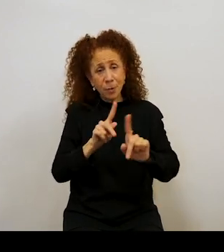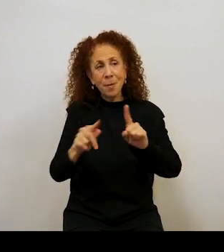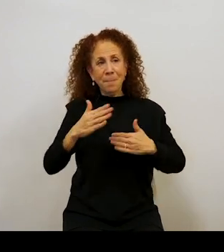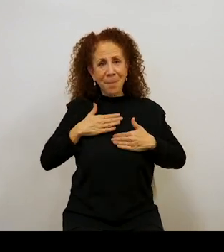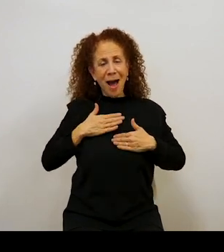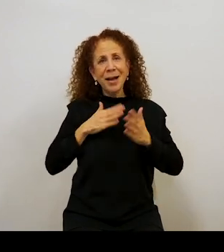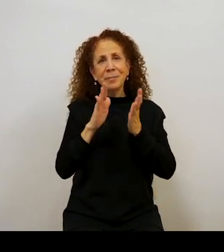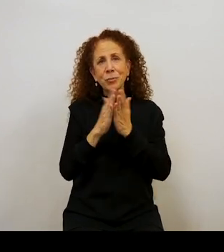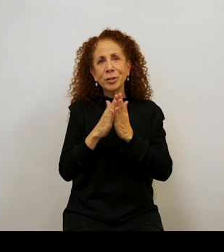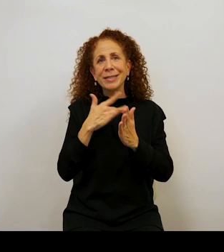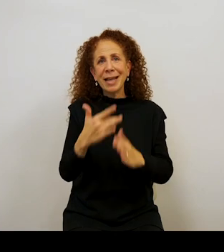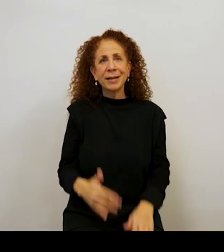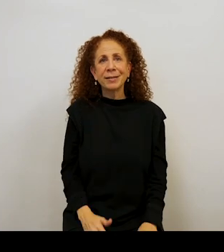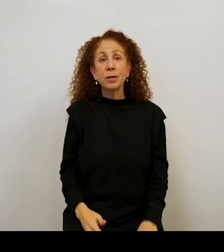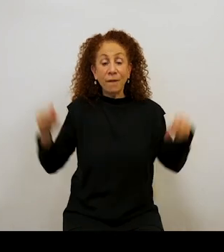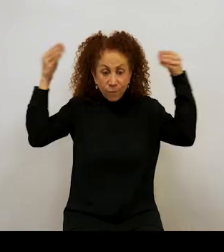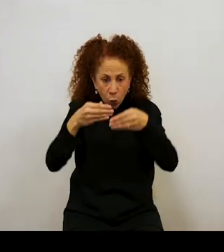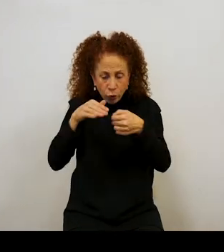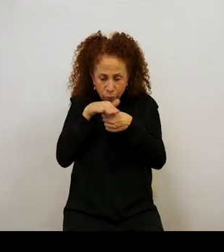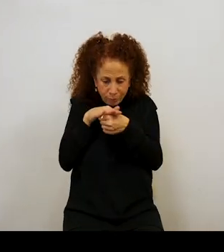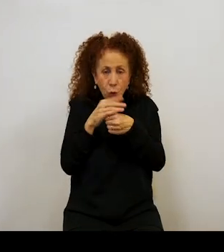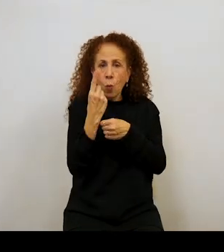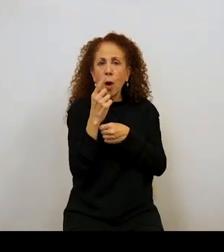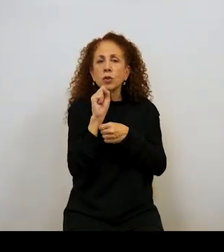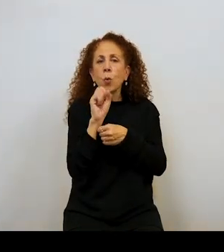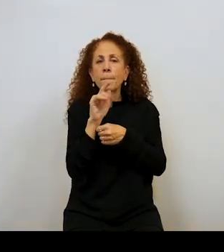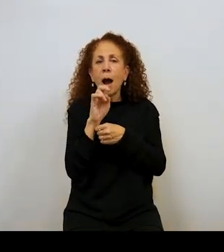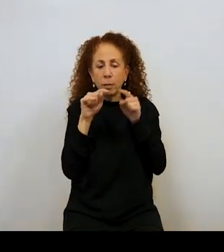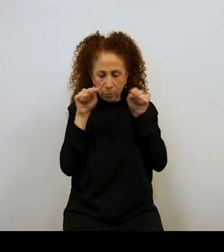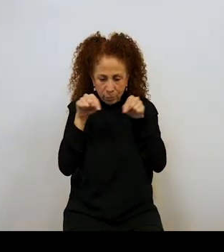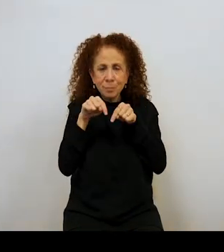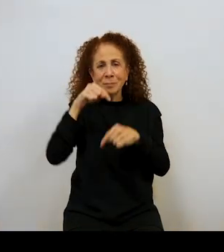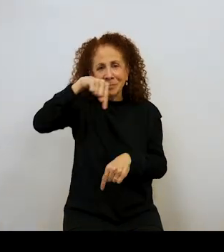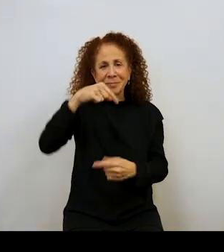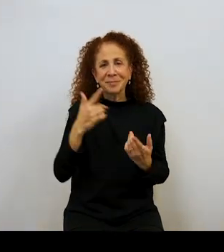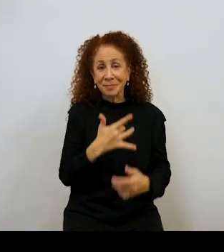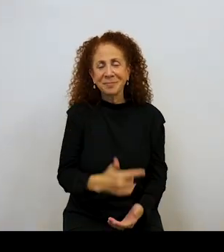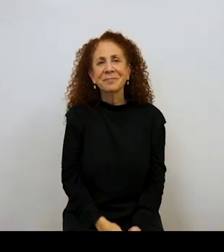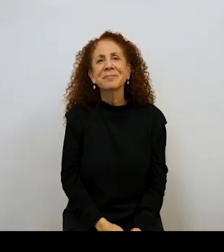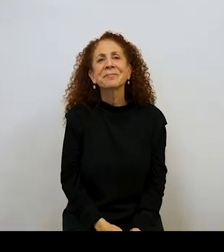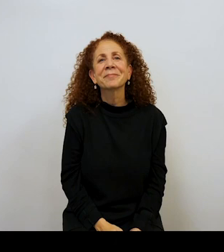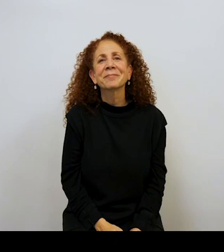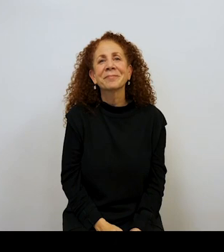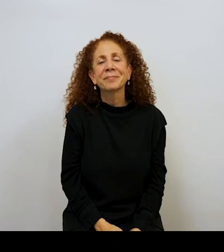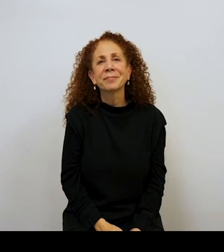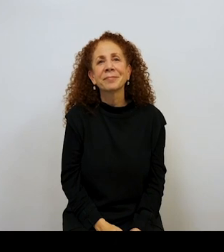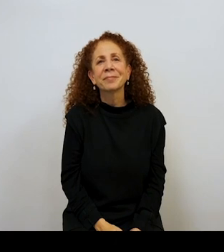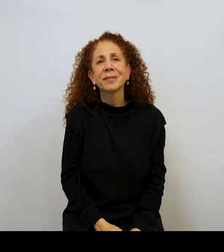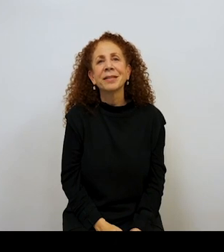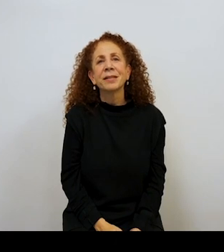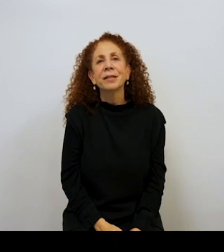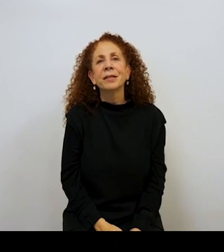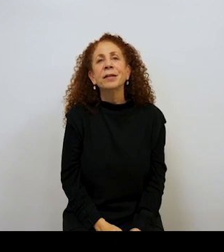my novels are all set in, one square mile. And then, you do a thing